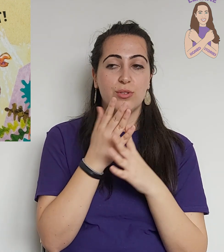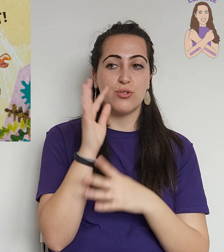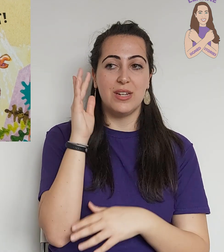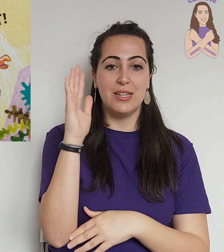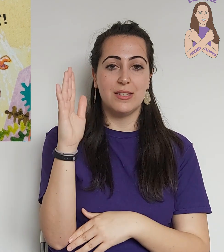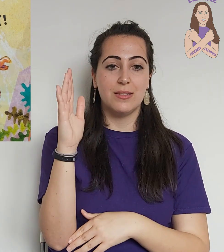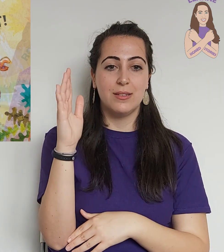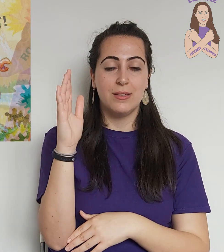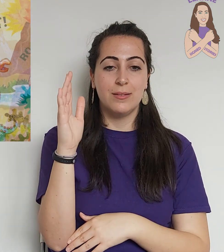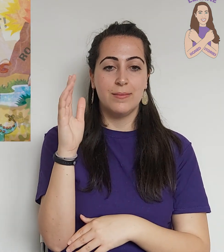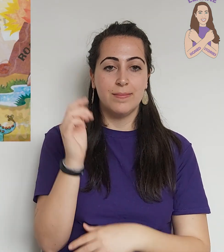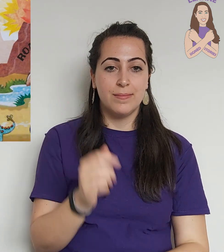trees.